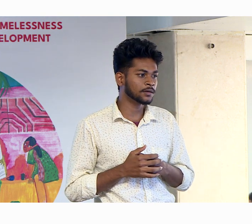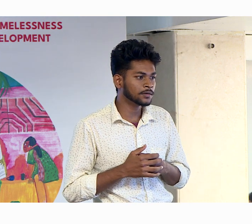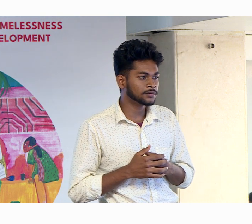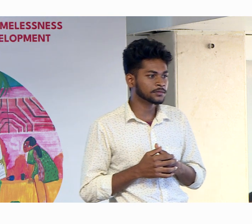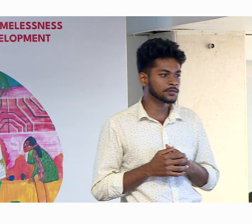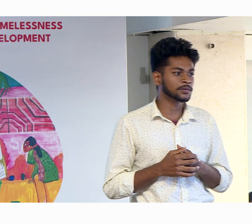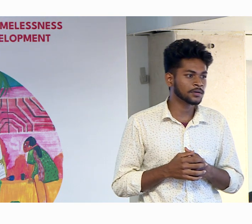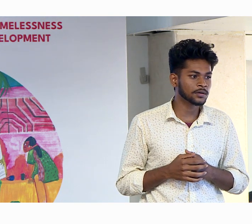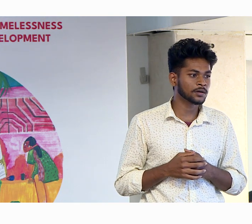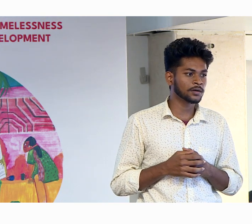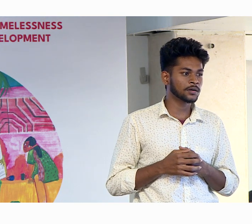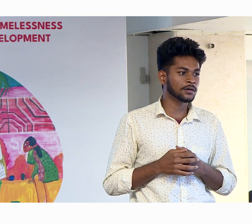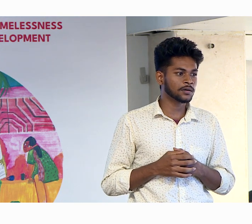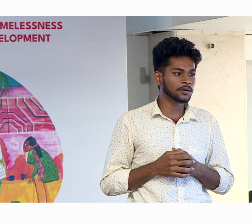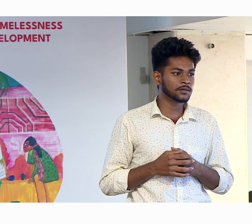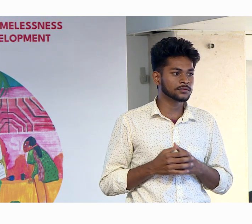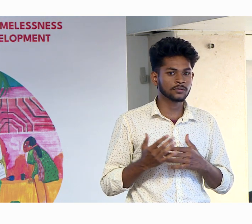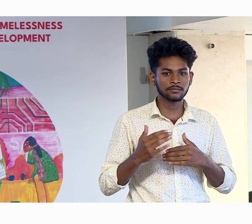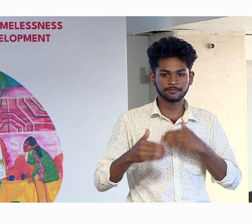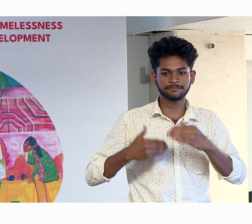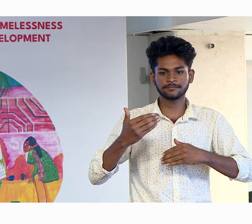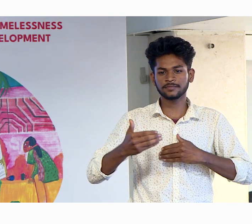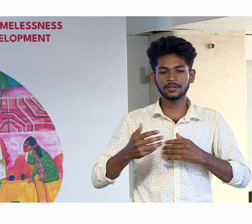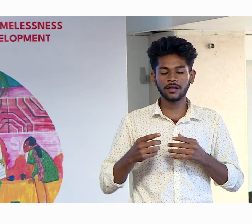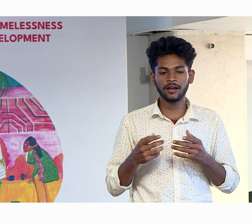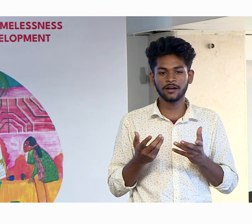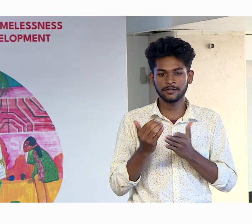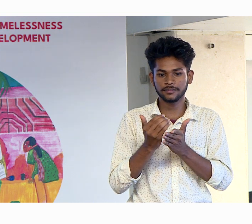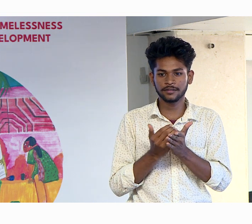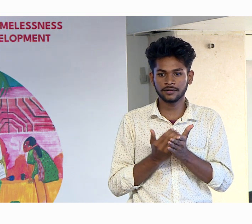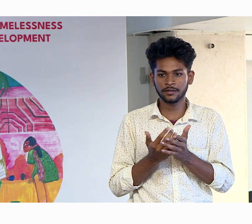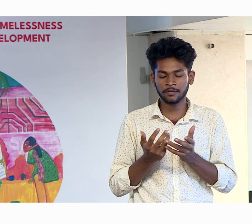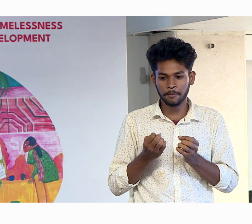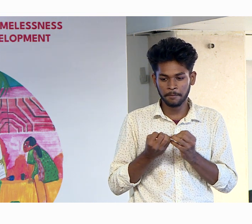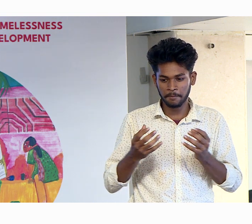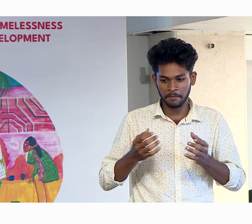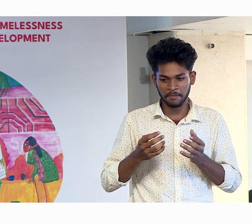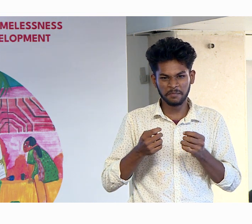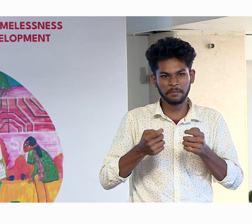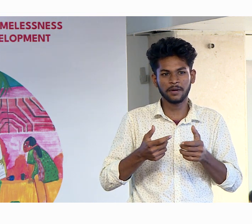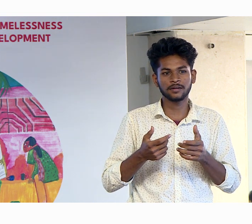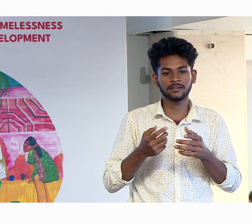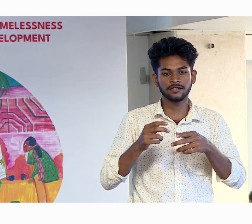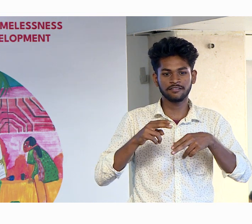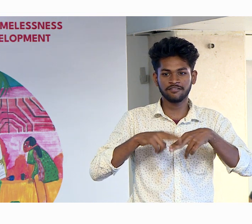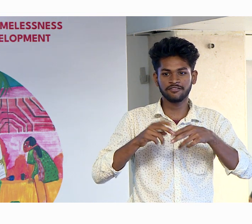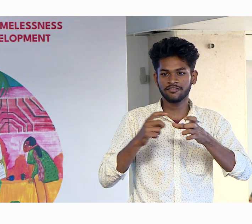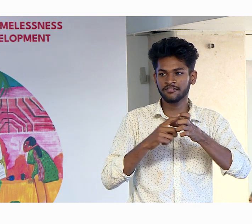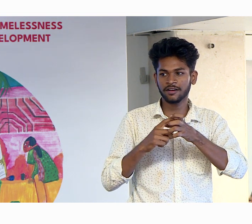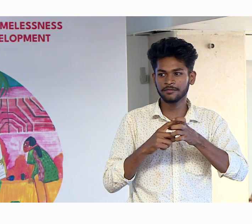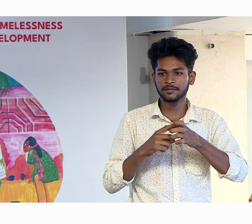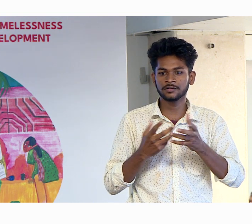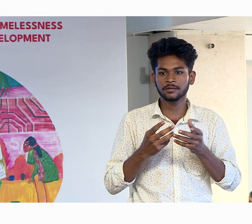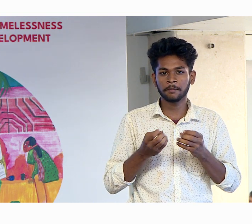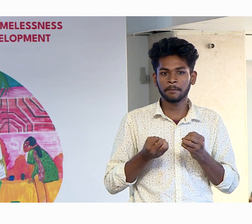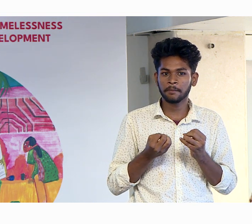PBS, we also showed, can save an awful lot of money. So the local authorities, our economists found, were